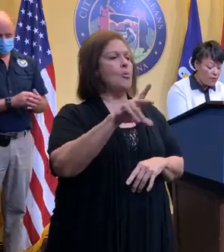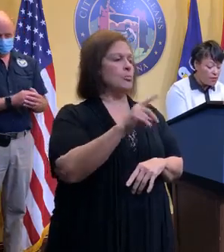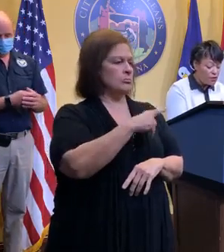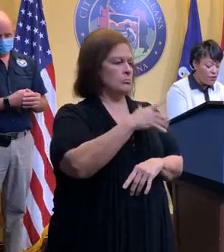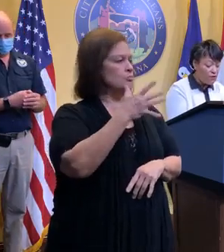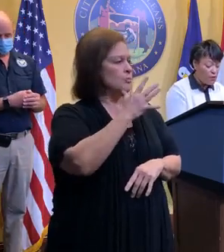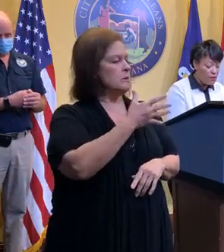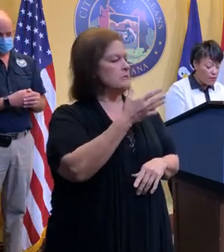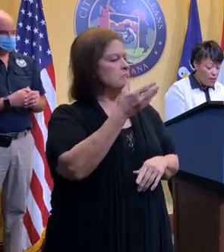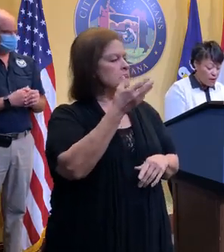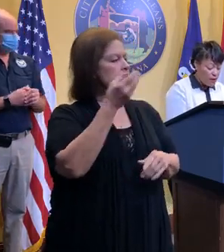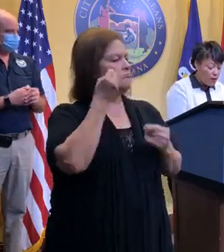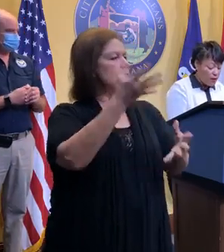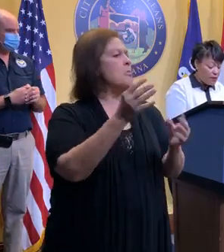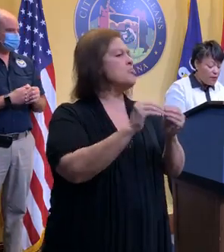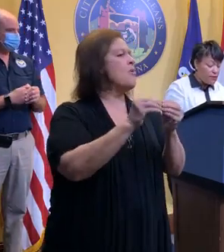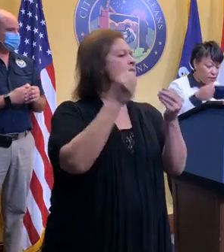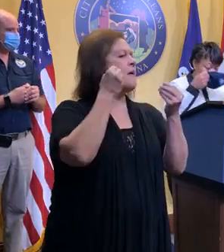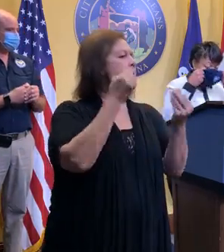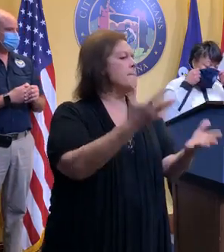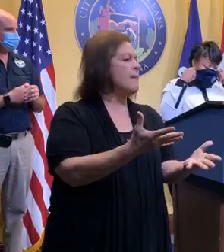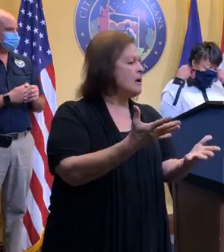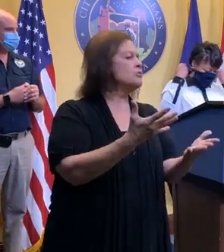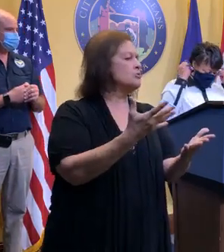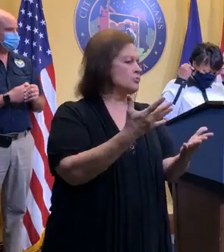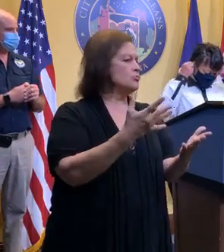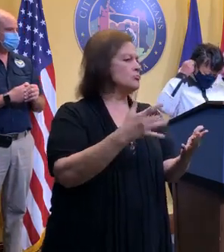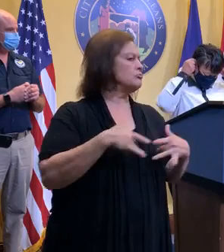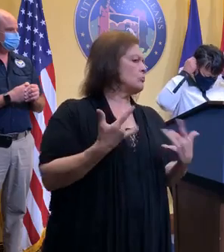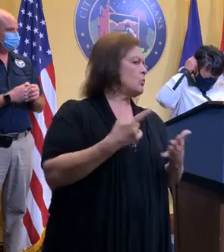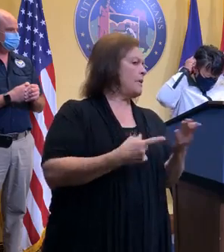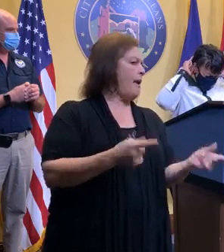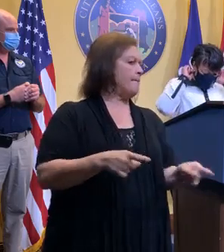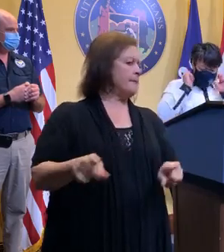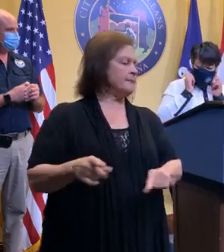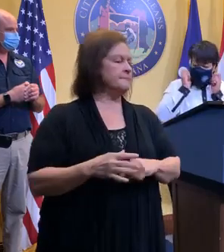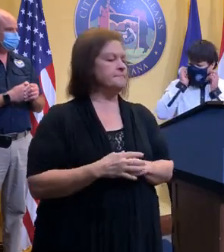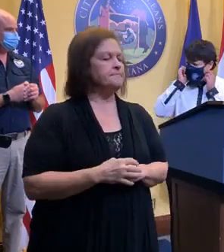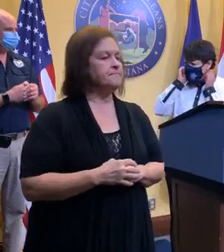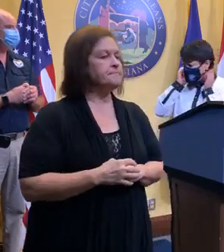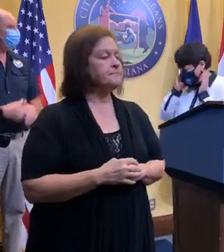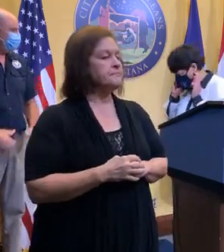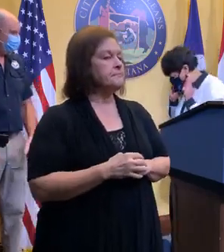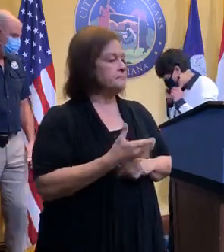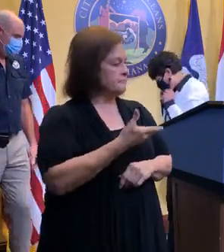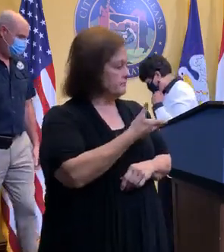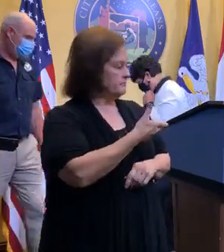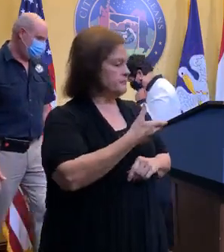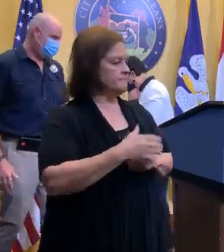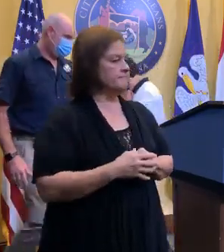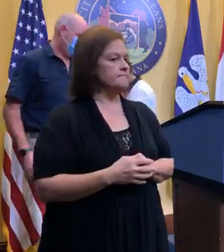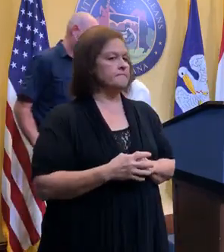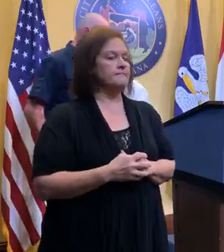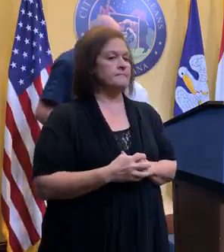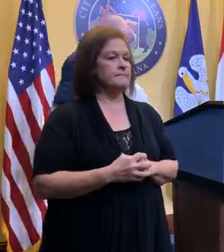more information from where he sits in leadership for the city. So So, Mr. Arnold? Thank you.